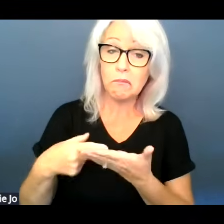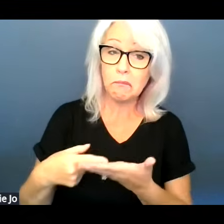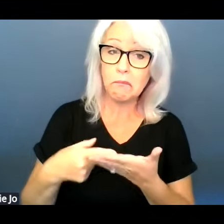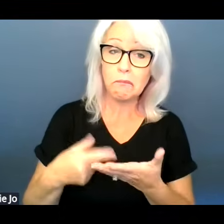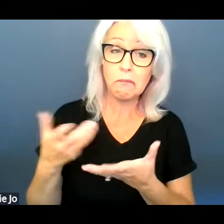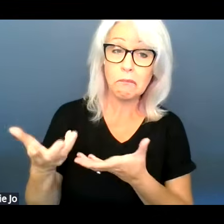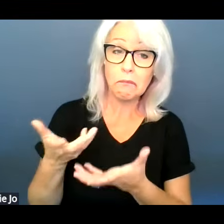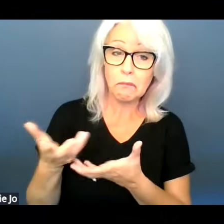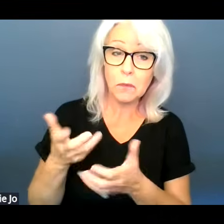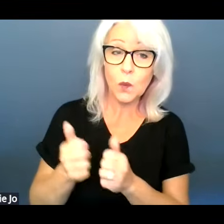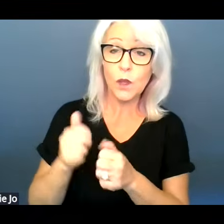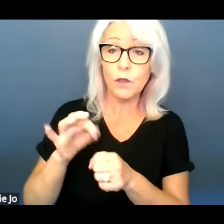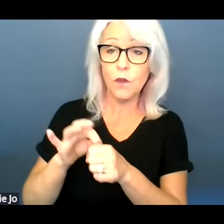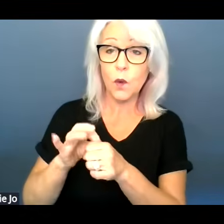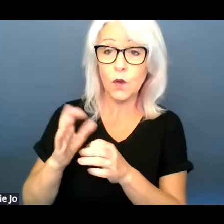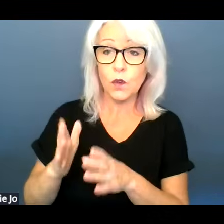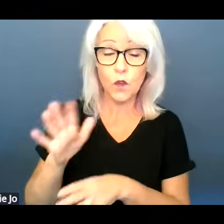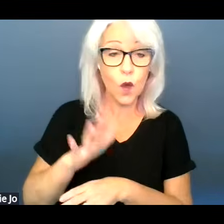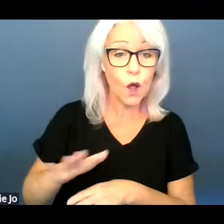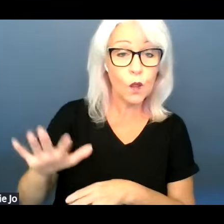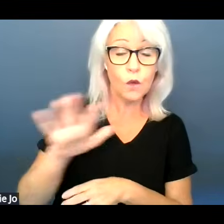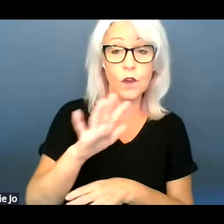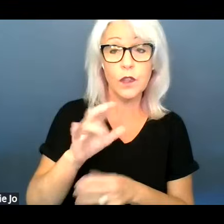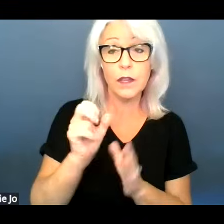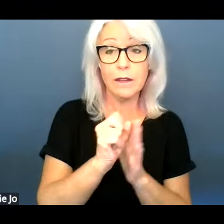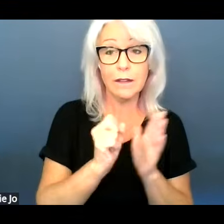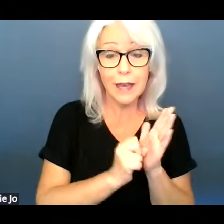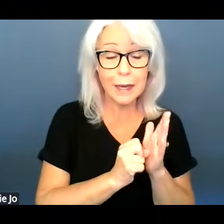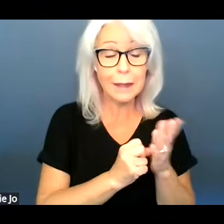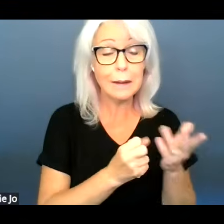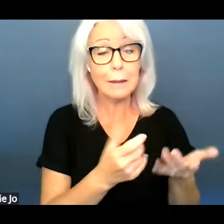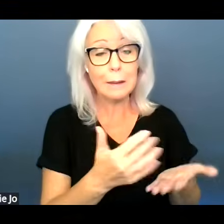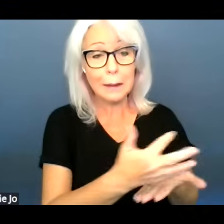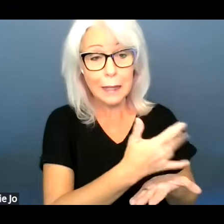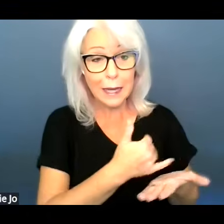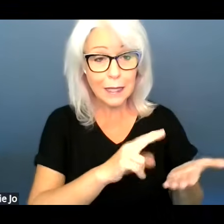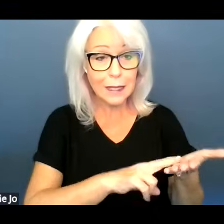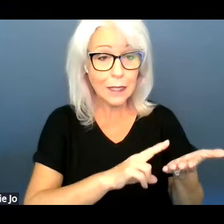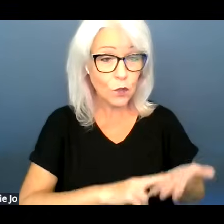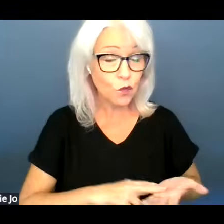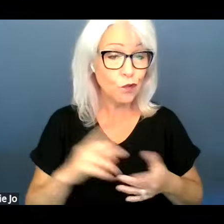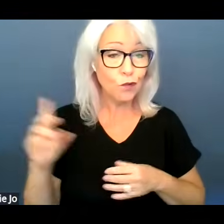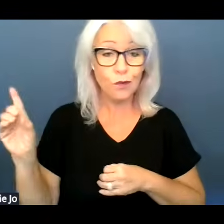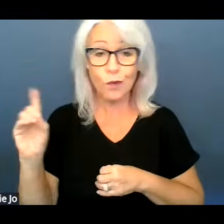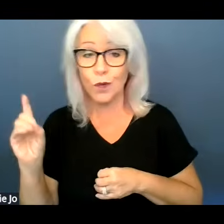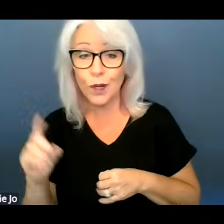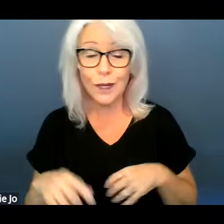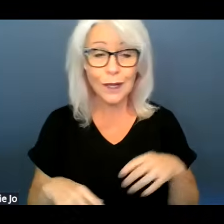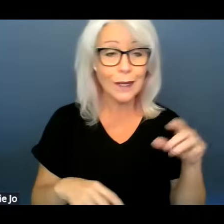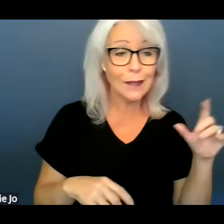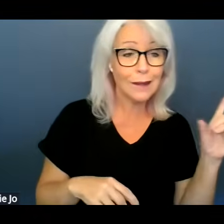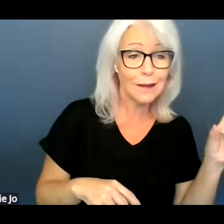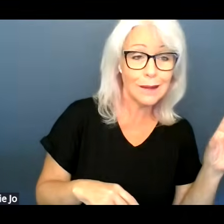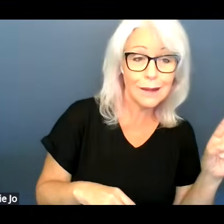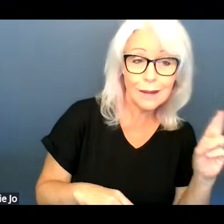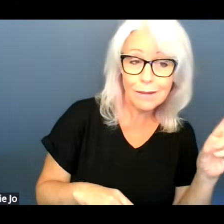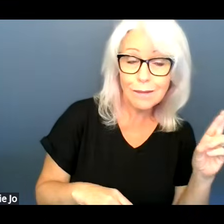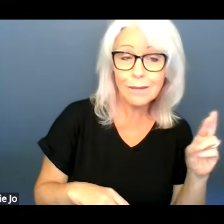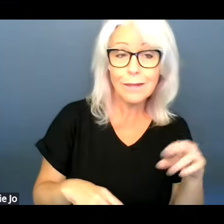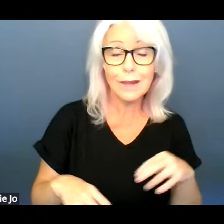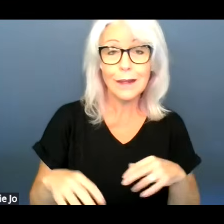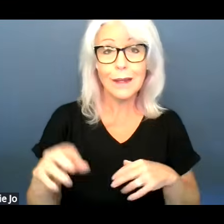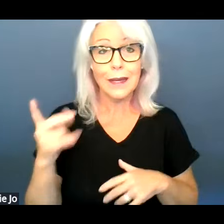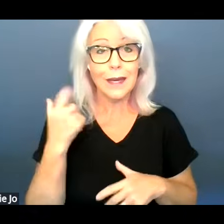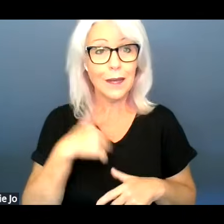state and folks collecting signatures as well, from Republicans to Democrats to Libertarians to the furthest edge of